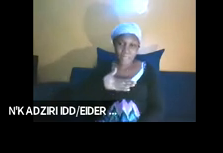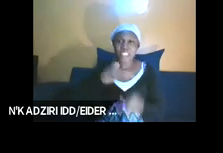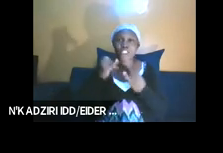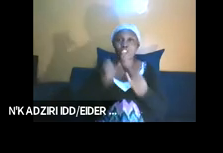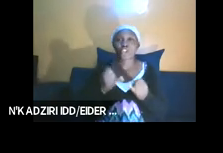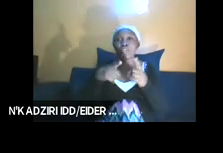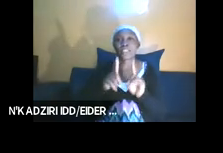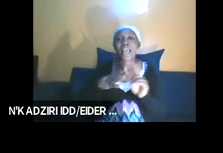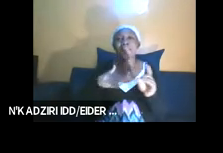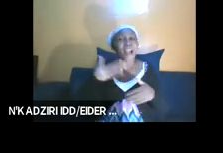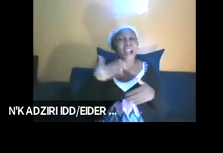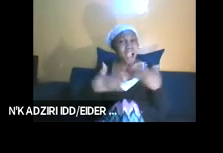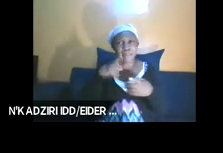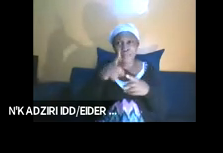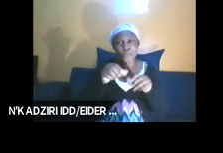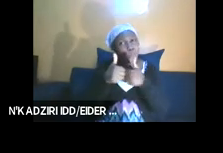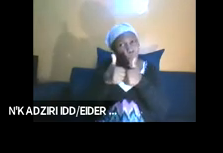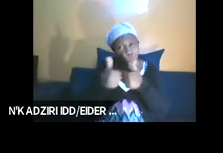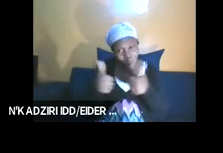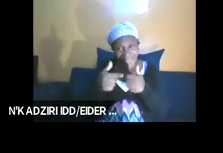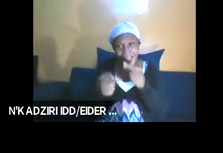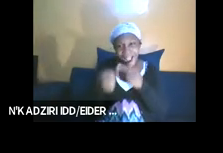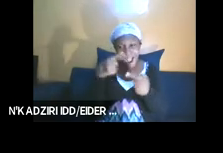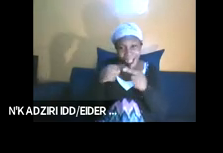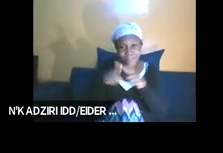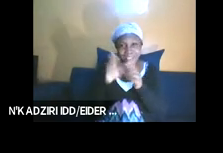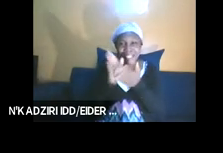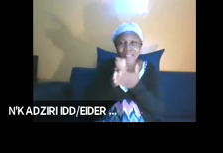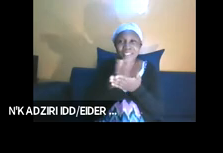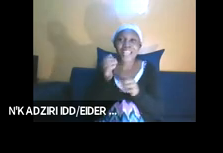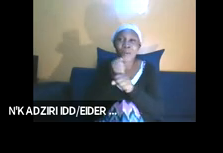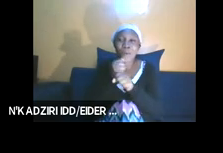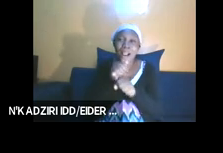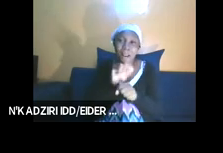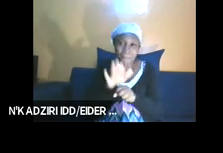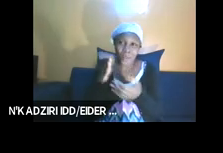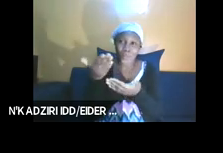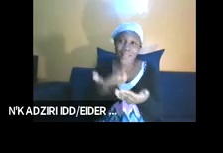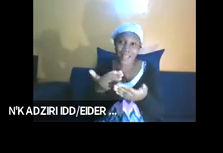we are happy to really share your work and discuss it further. Welcome, Becky.